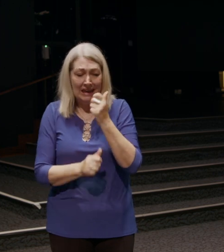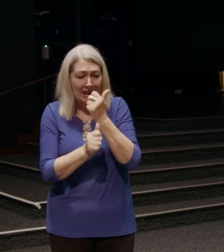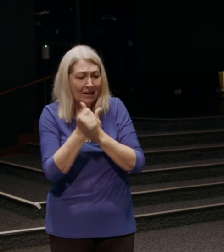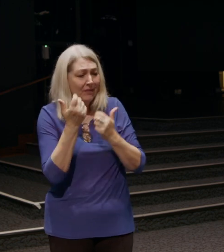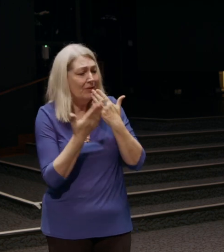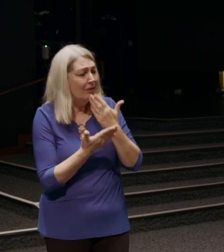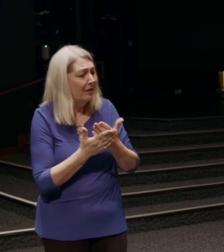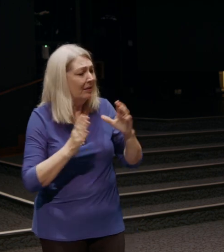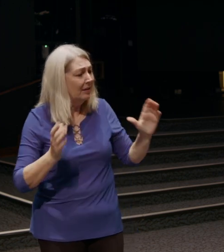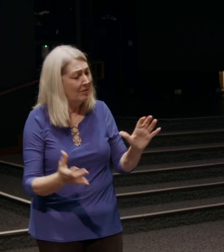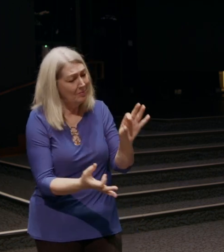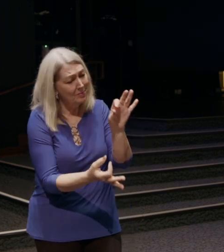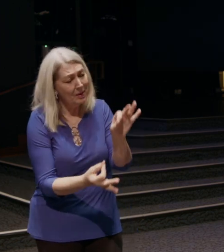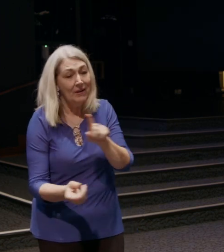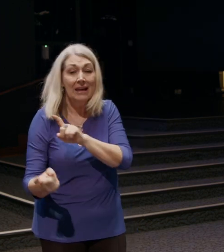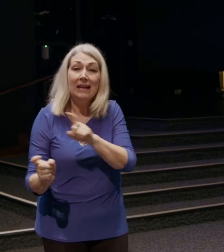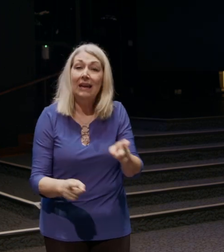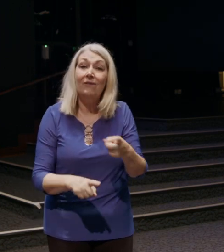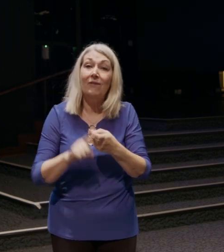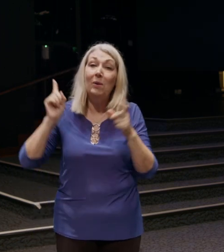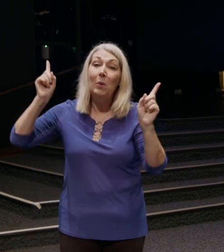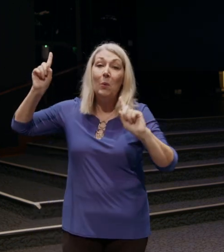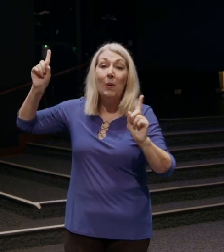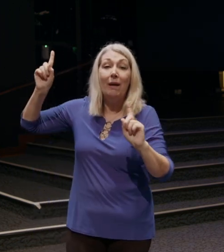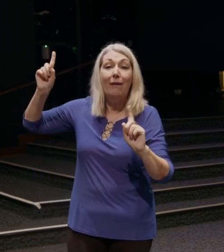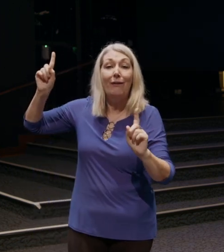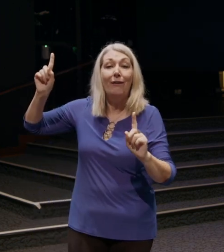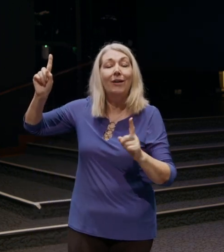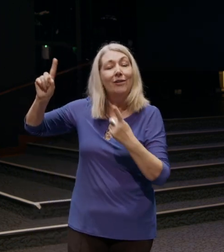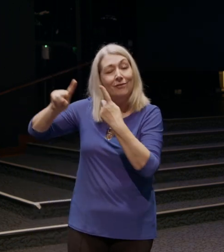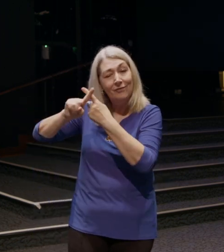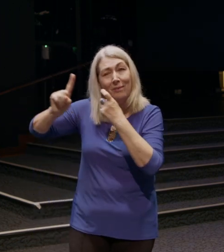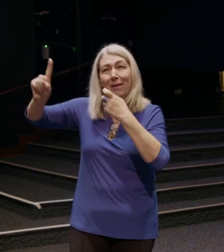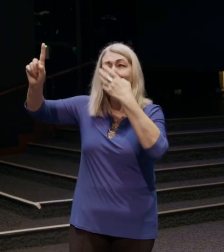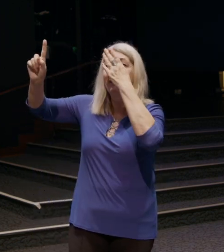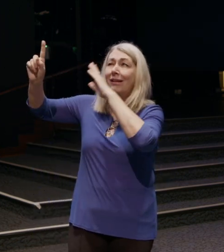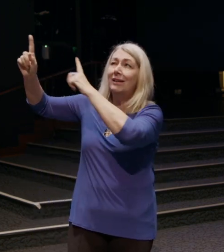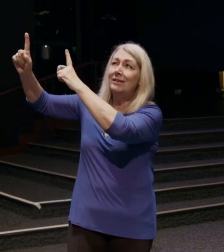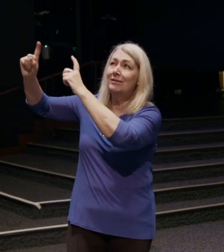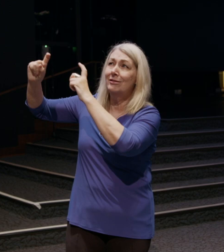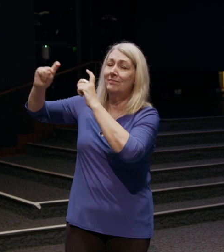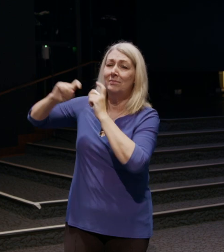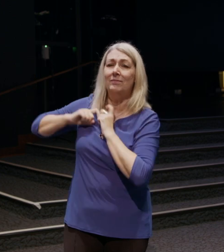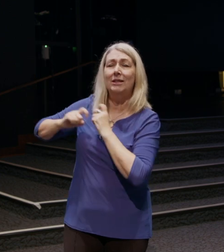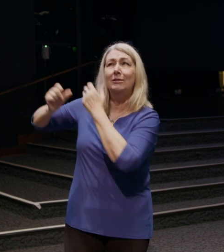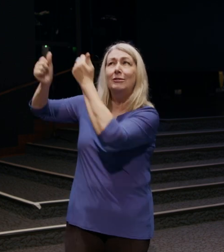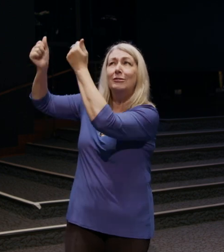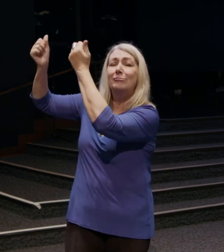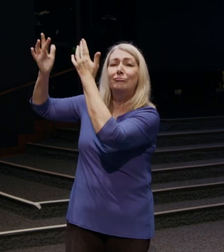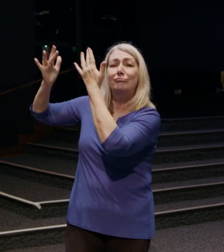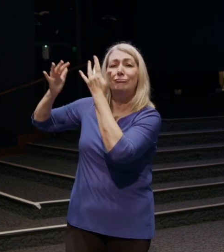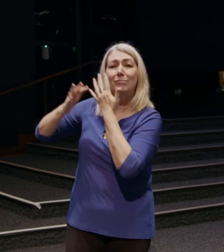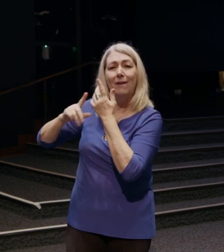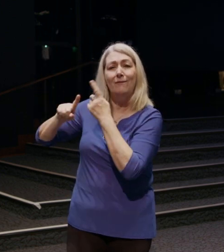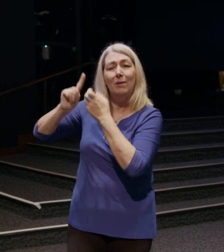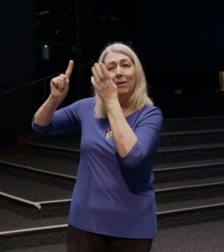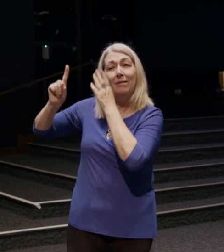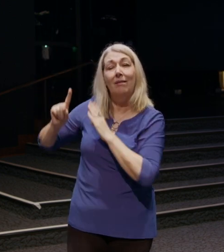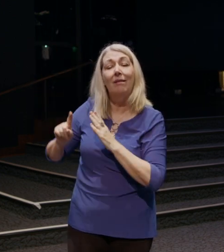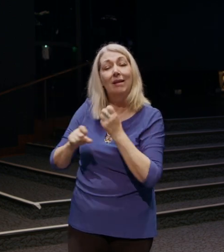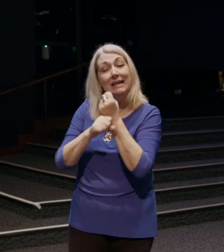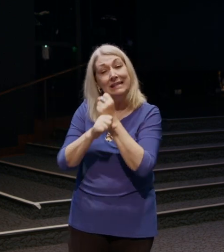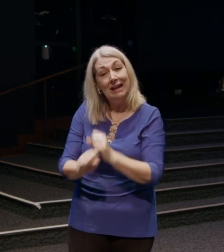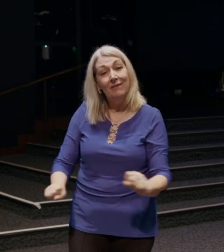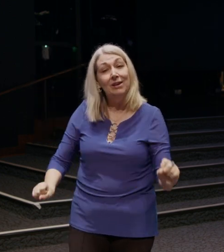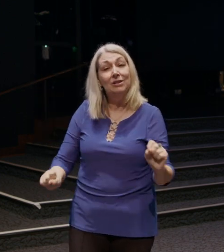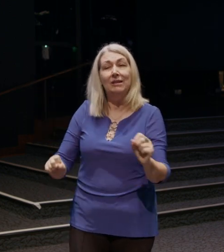every perfect gift is where? From God. Comes from God. So salvation